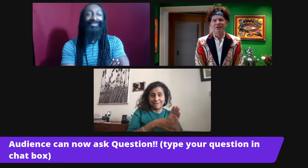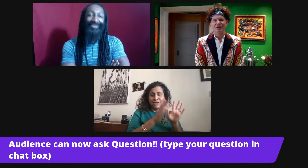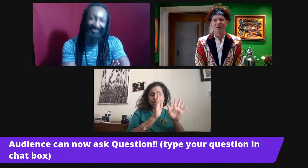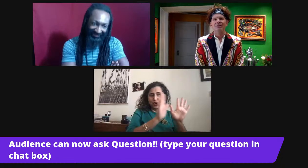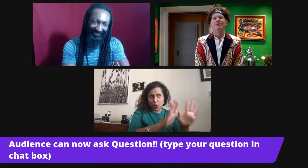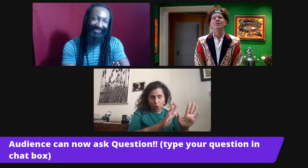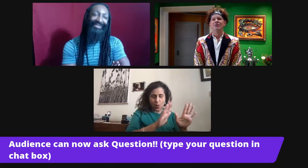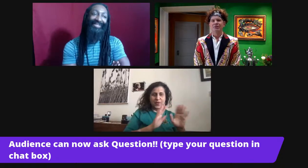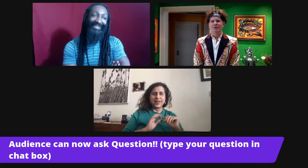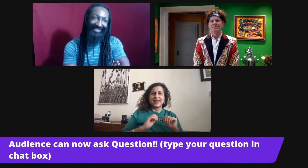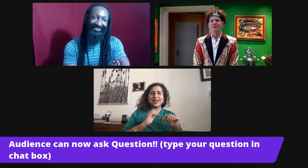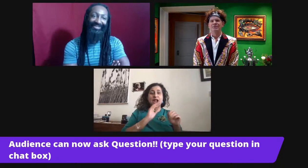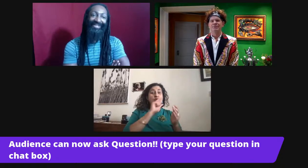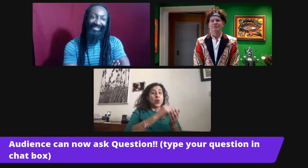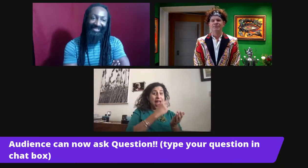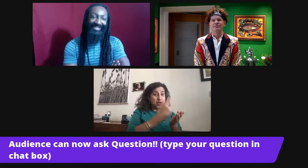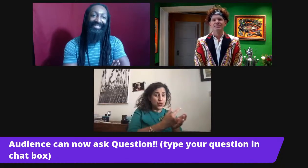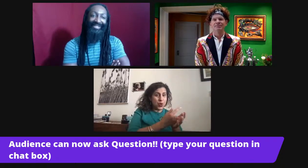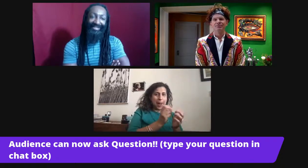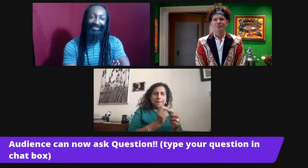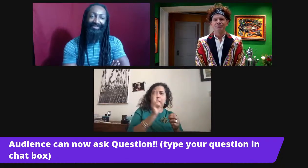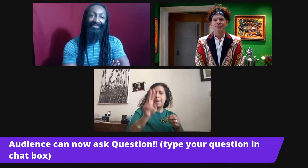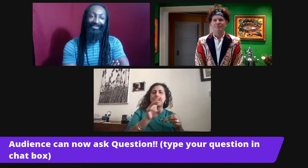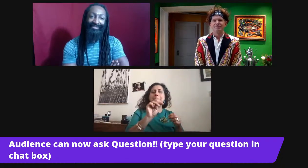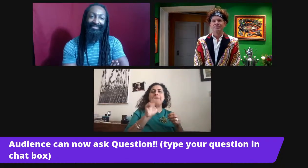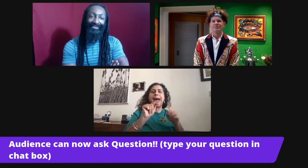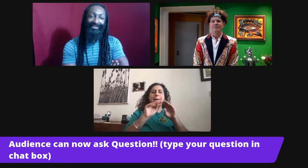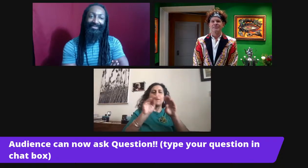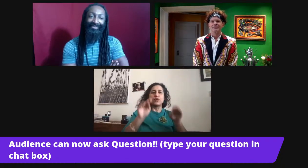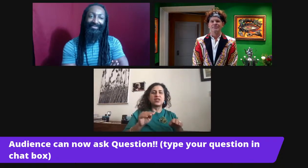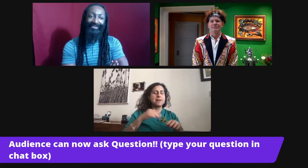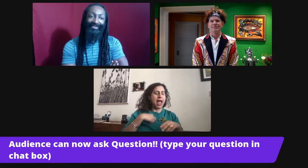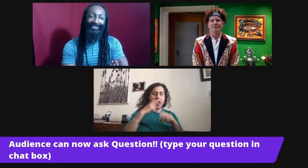But that was actually cut, that program. And so